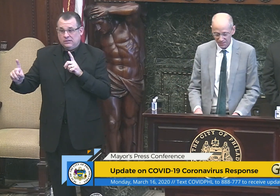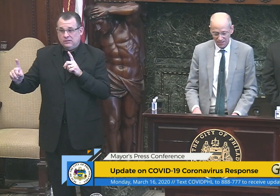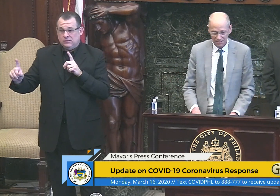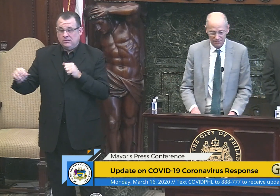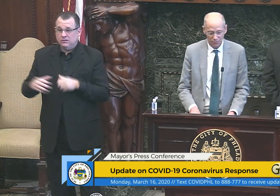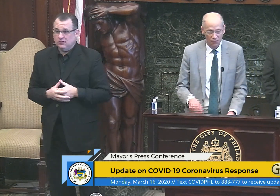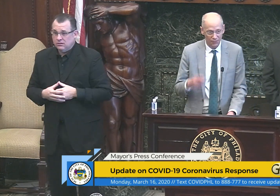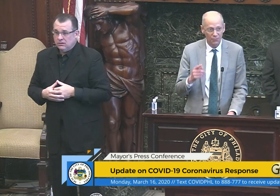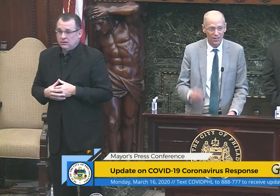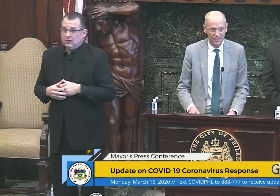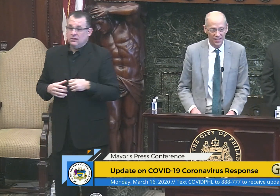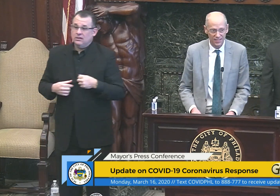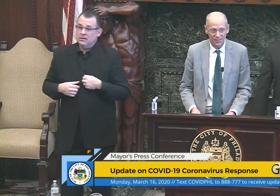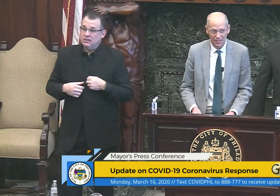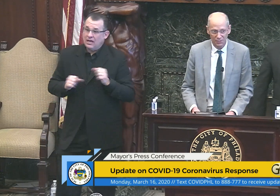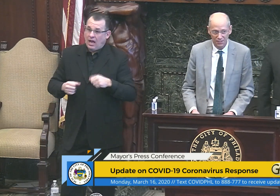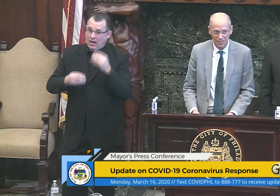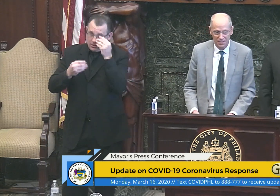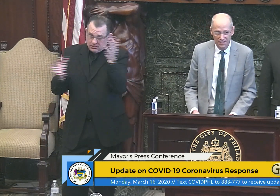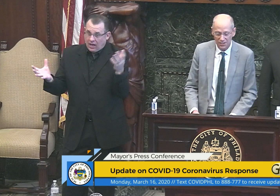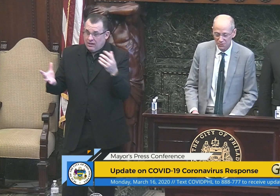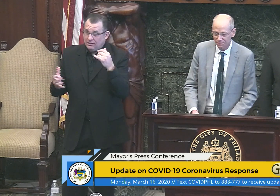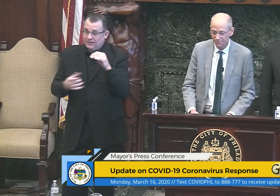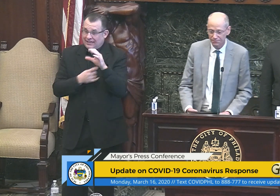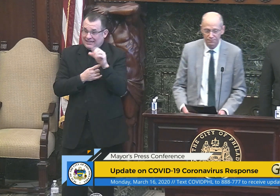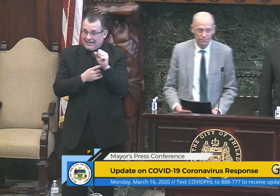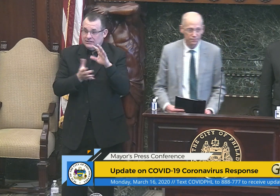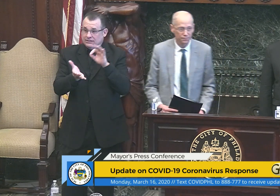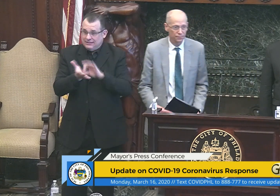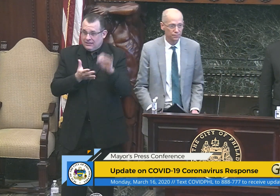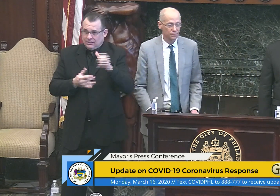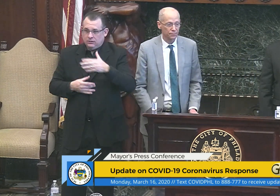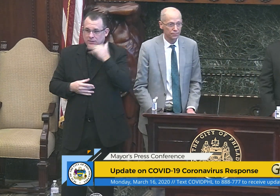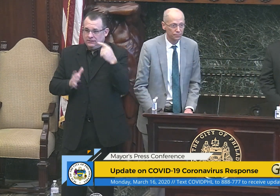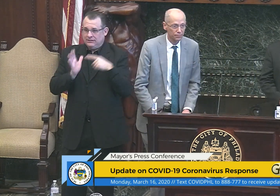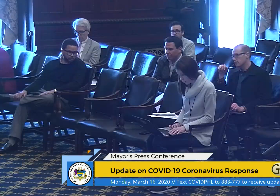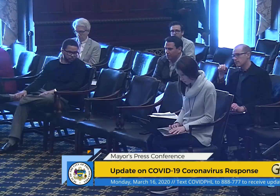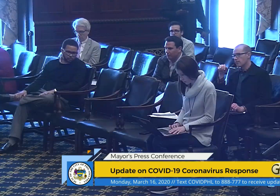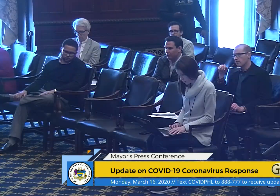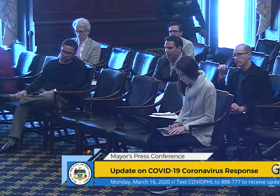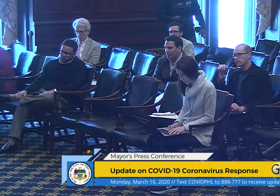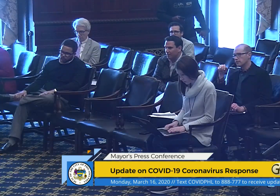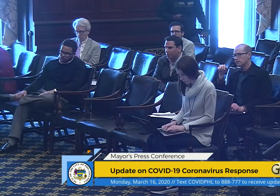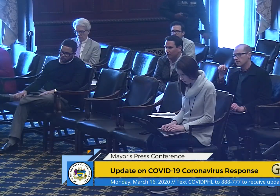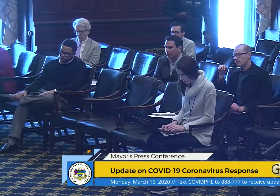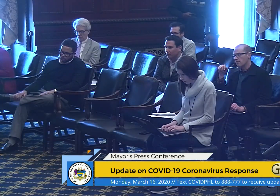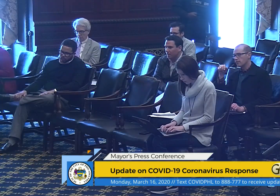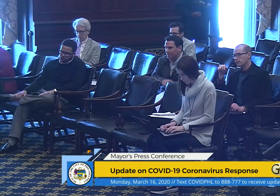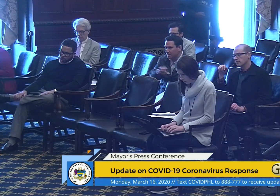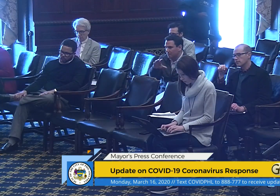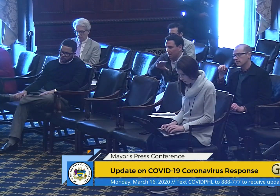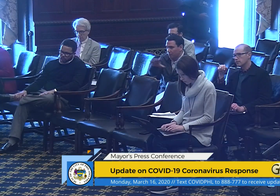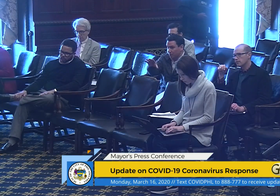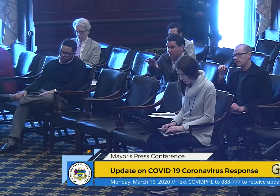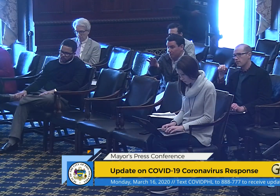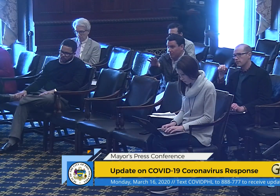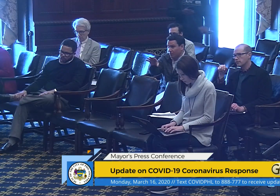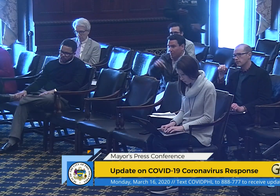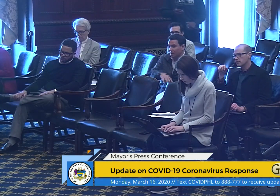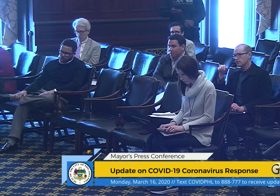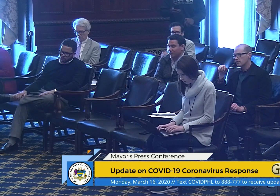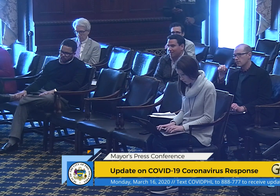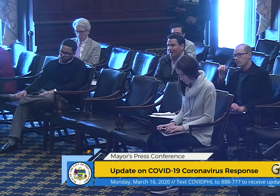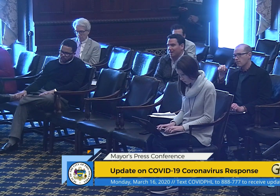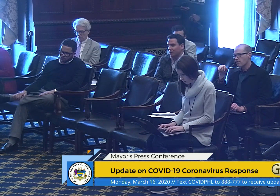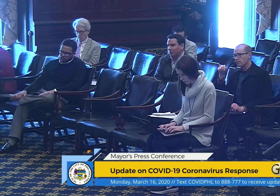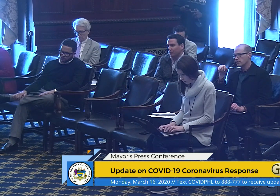say that if you follow that case count, that'll be the best indication. You said on Thursday or Friday that your case count was difficult